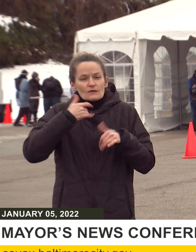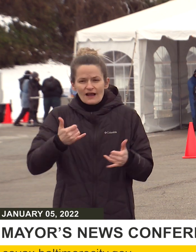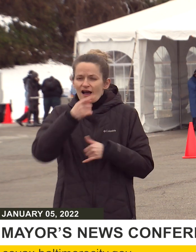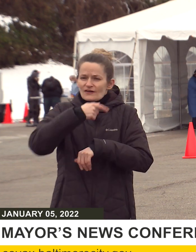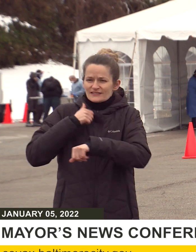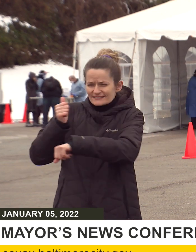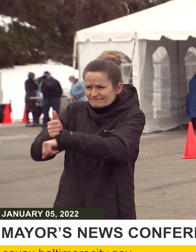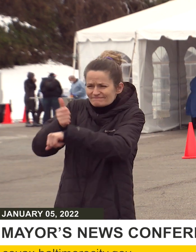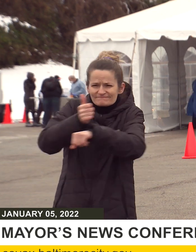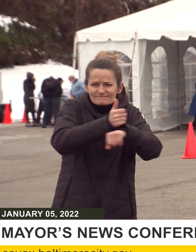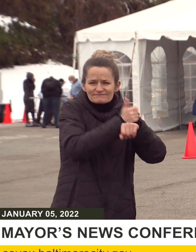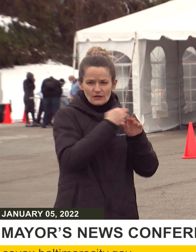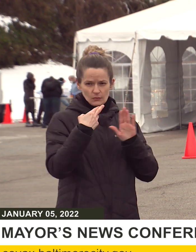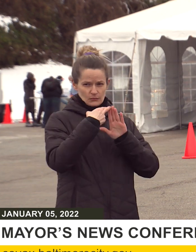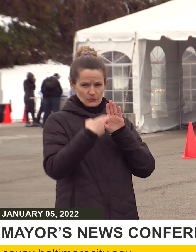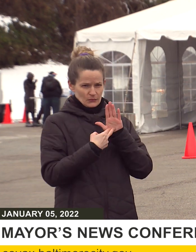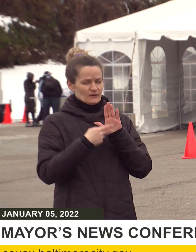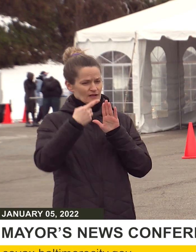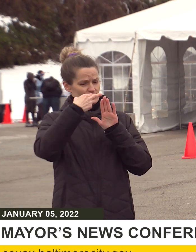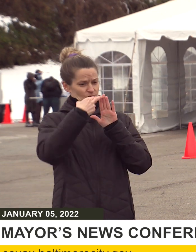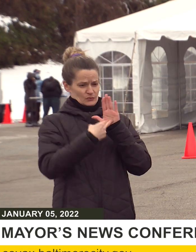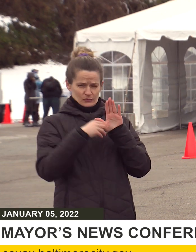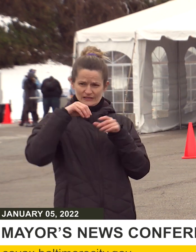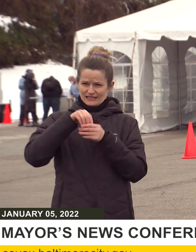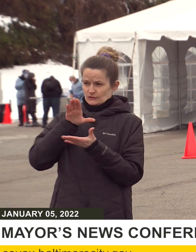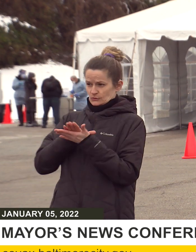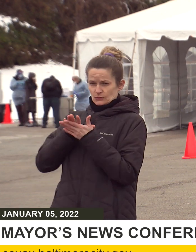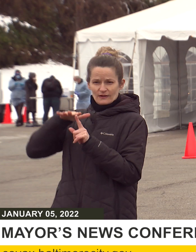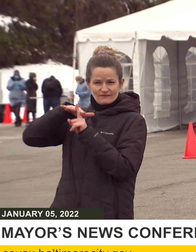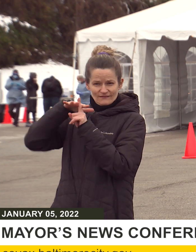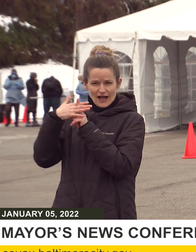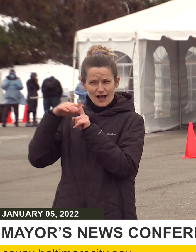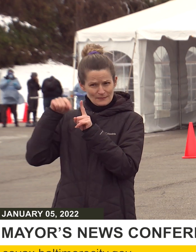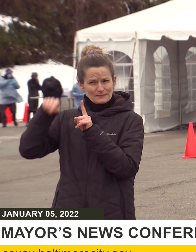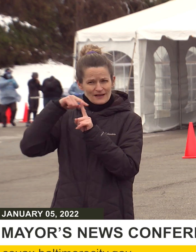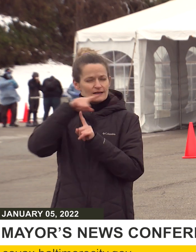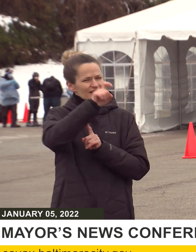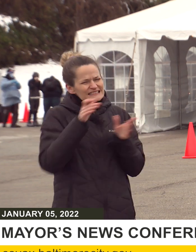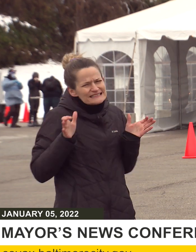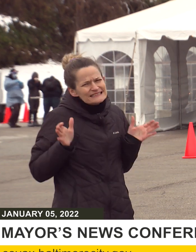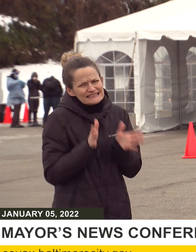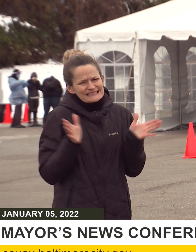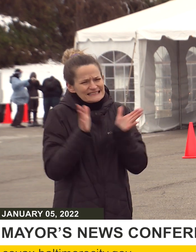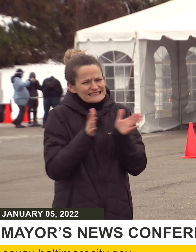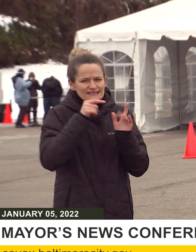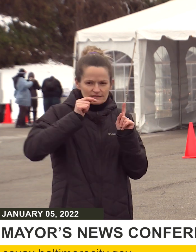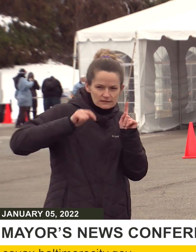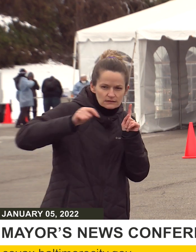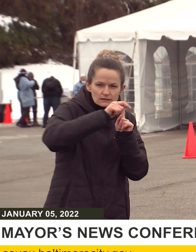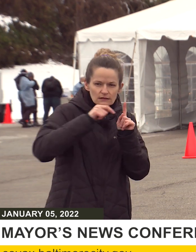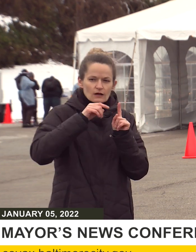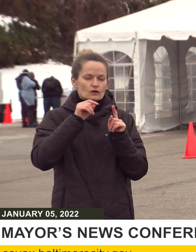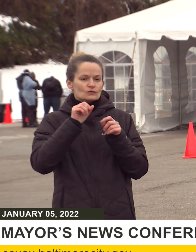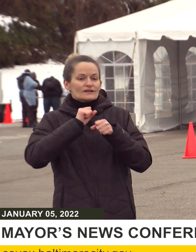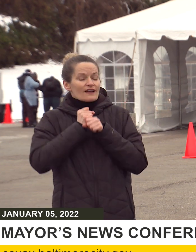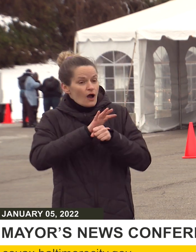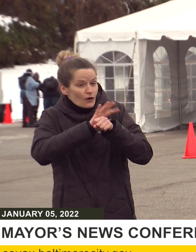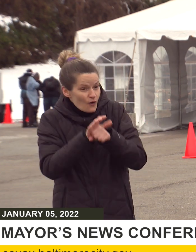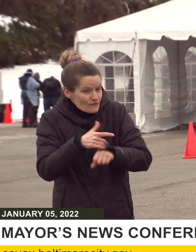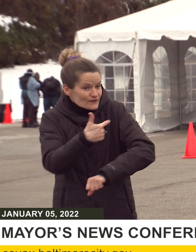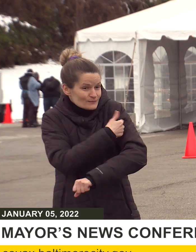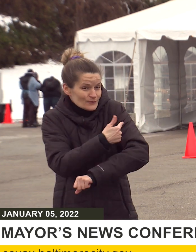I also want them to encourage staff to receive a COVID-19 booster, even if though they are fully